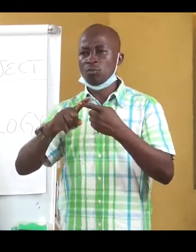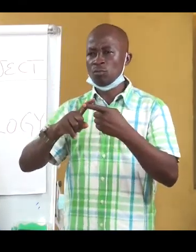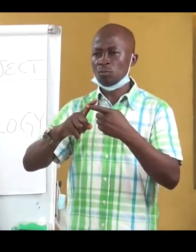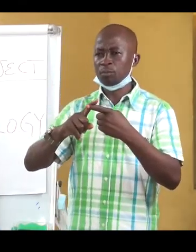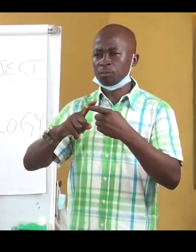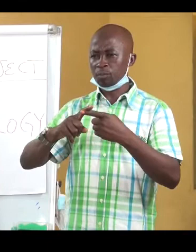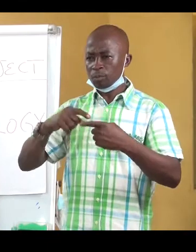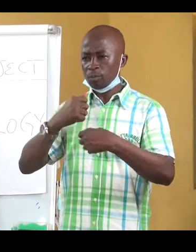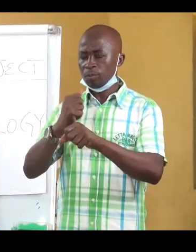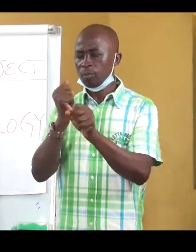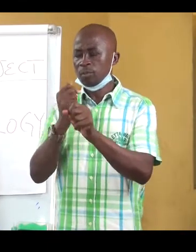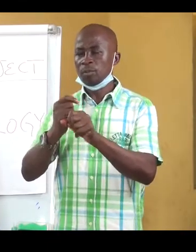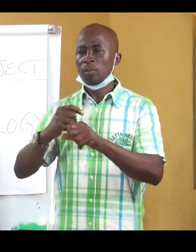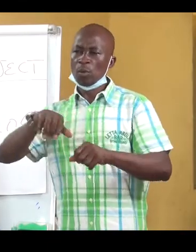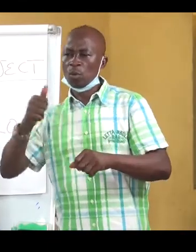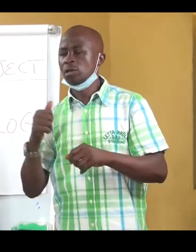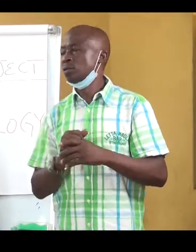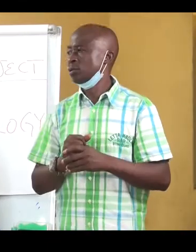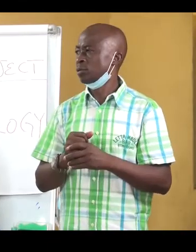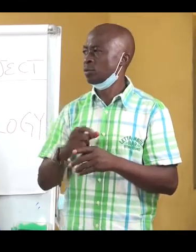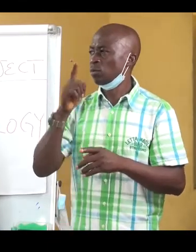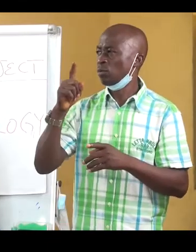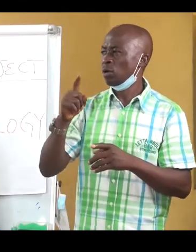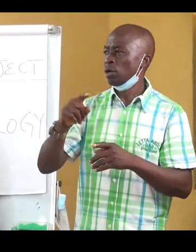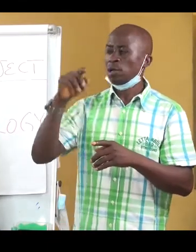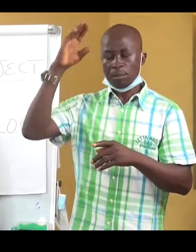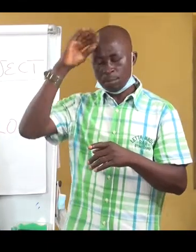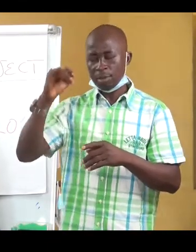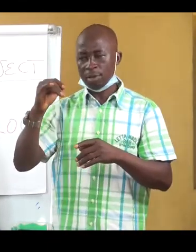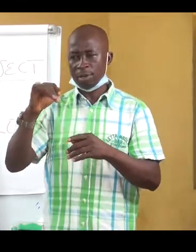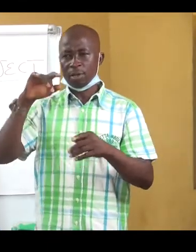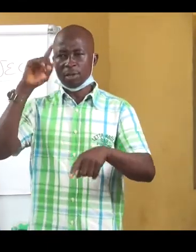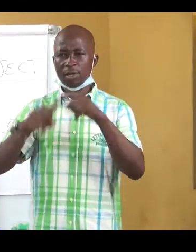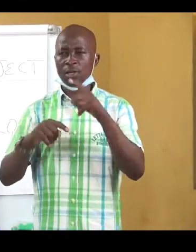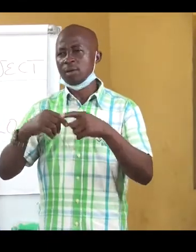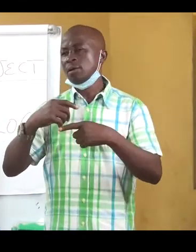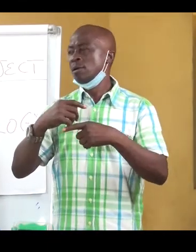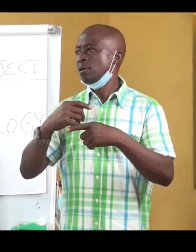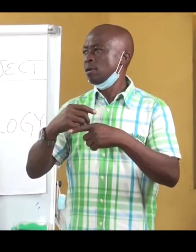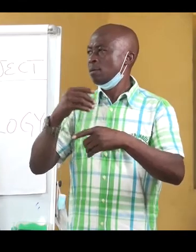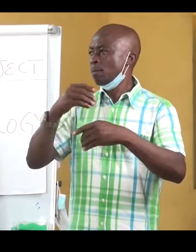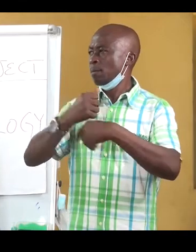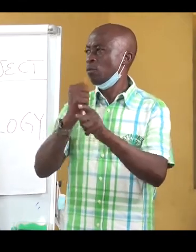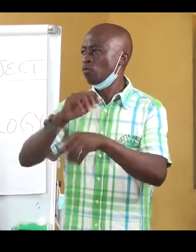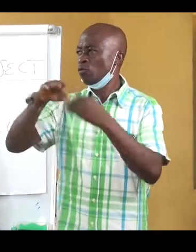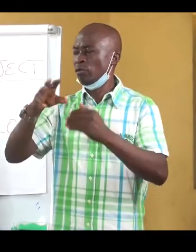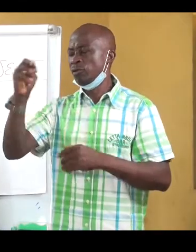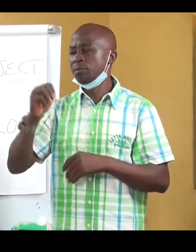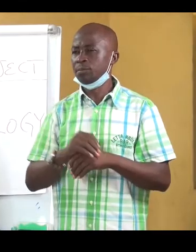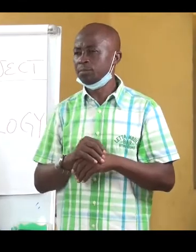have many seeds, not one seed. So one male gamete is not enough to fertilize all the seeds, but many pollen grains